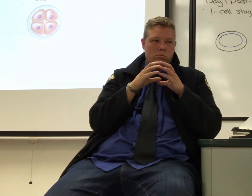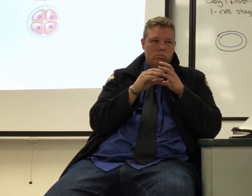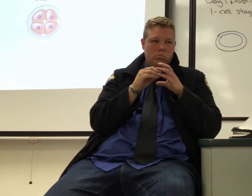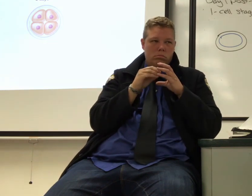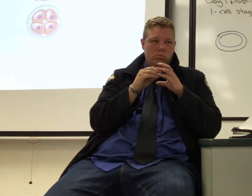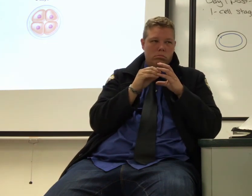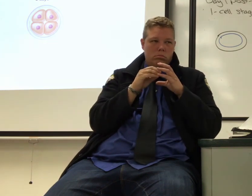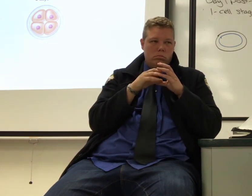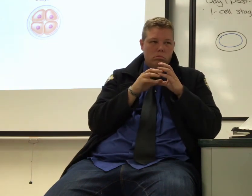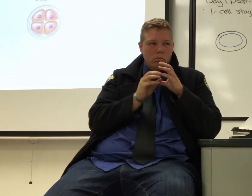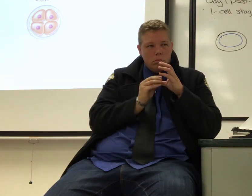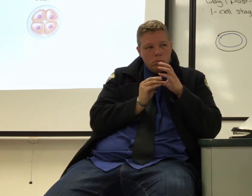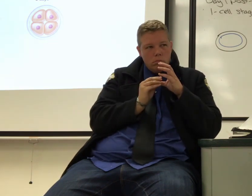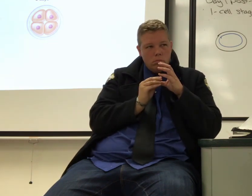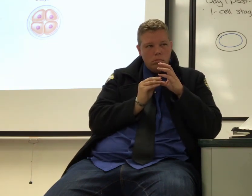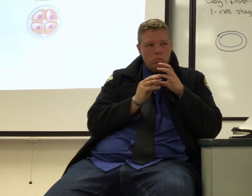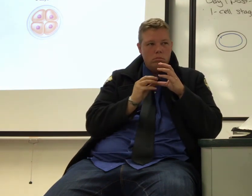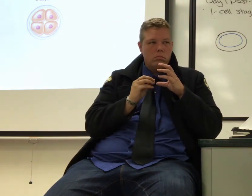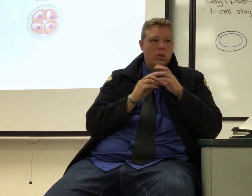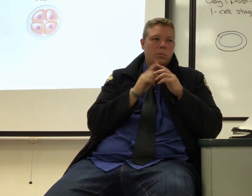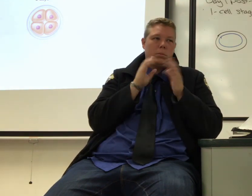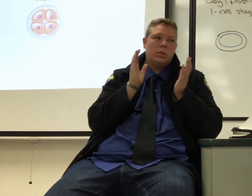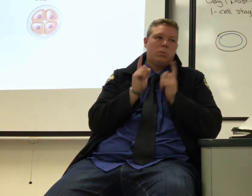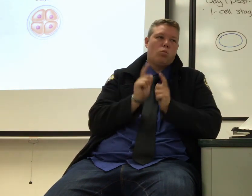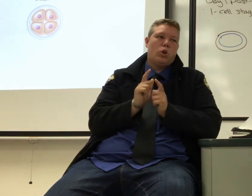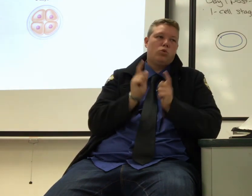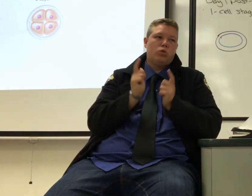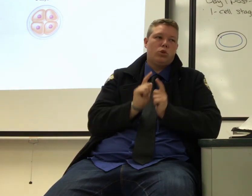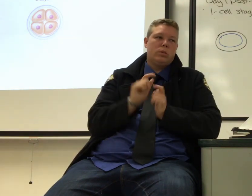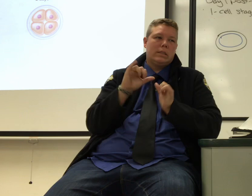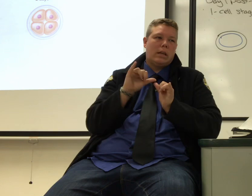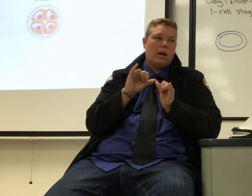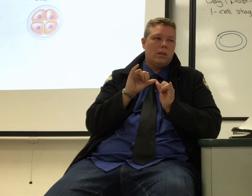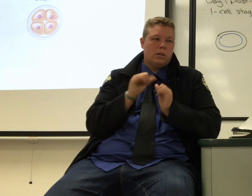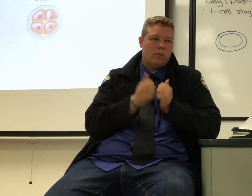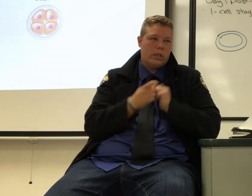just reduce again. Two cells become four.